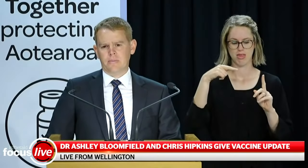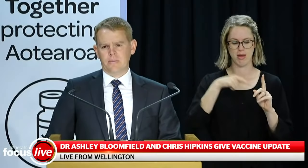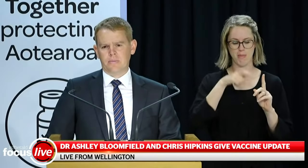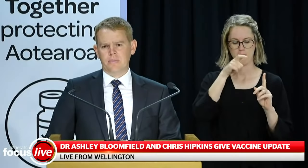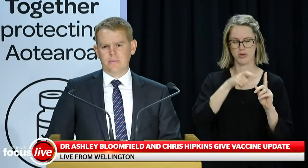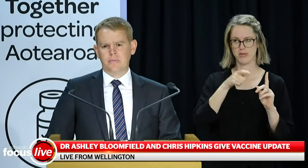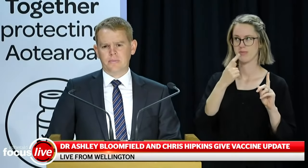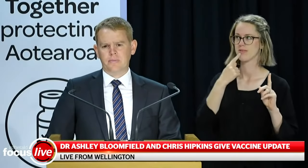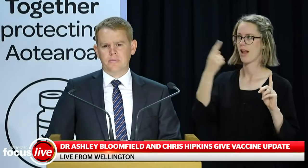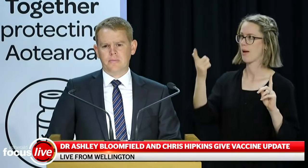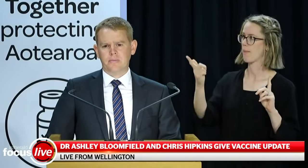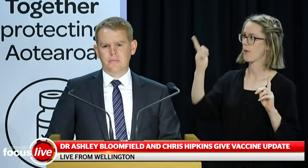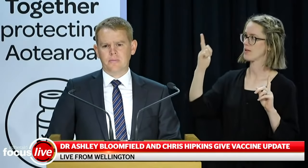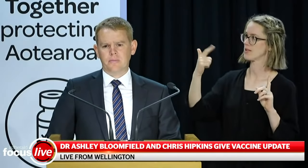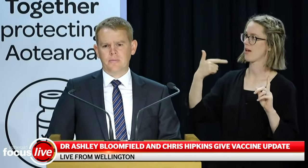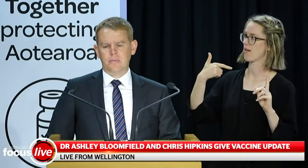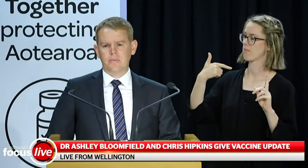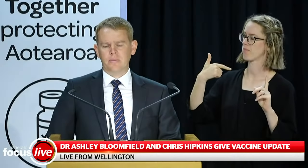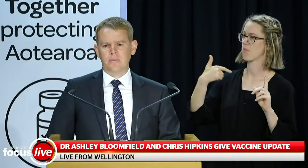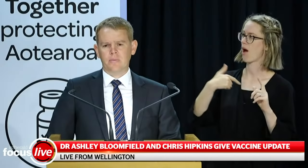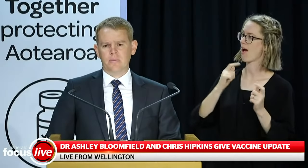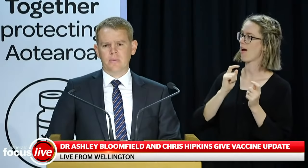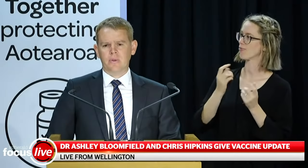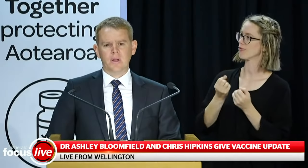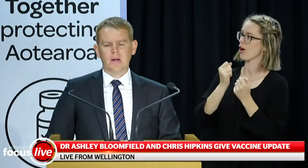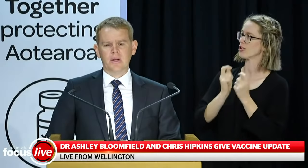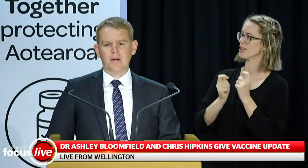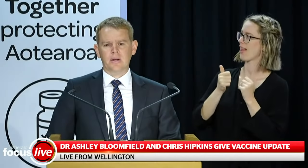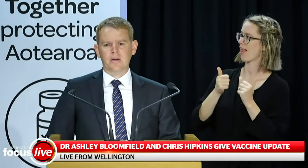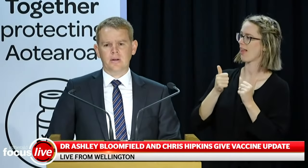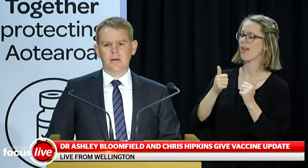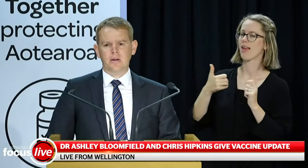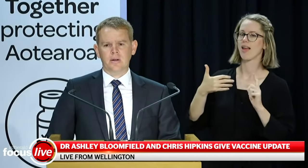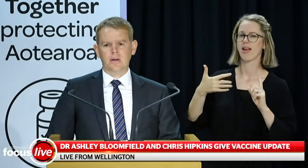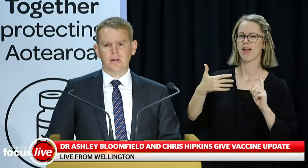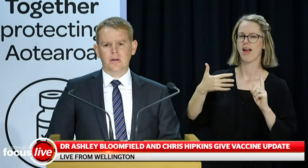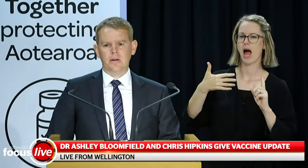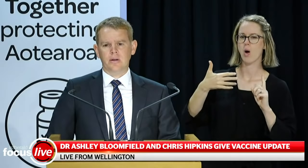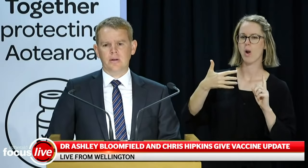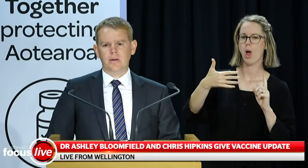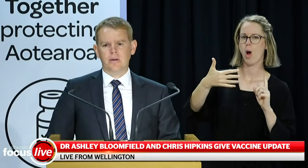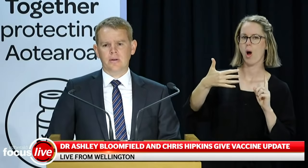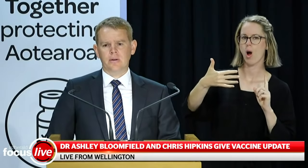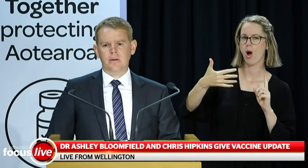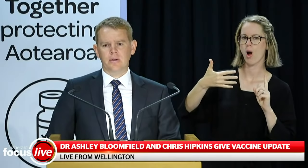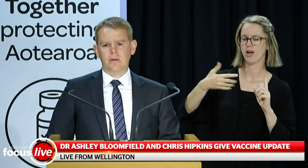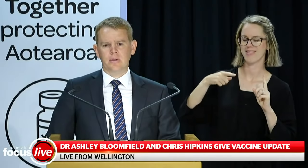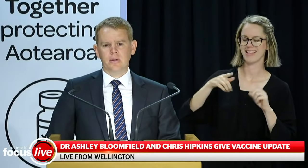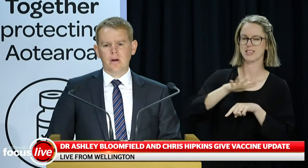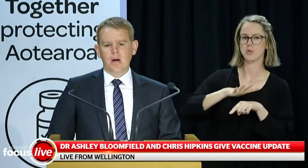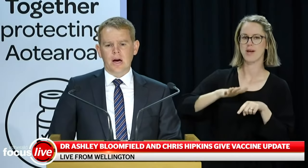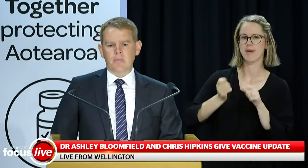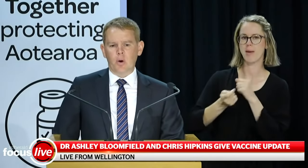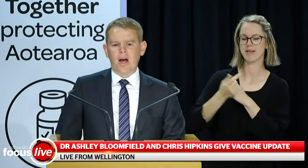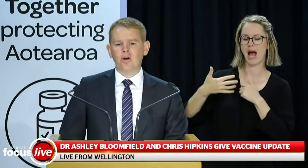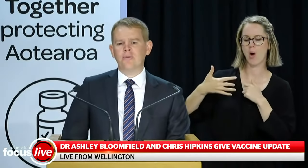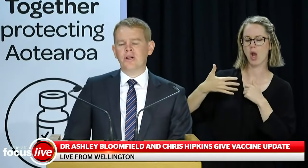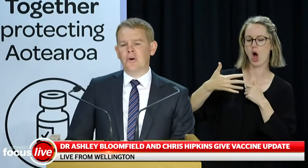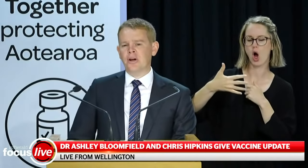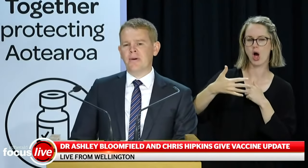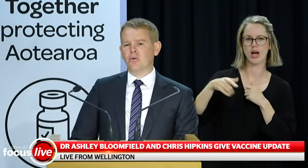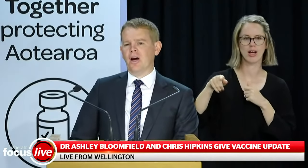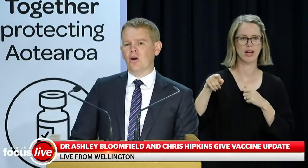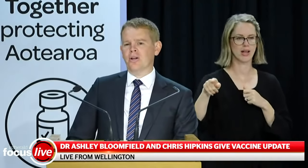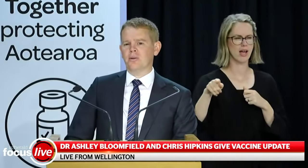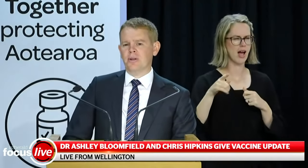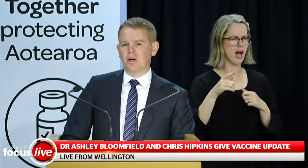to, apparently wrong information that the employee had been given to their employer, how long had that been going on for? How long have we